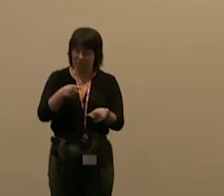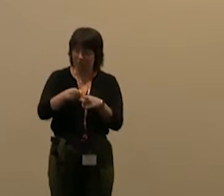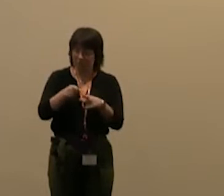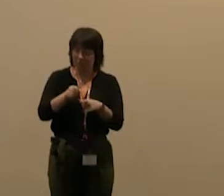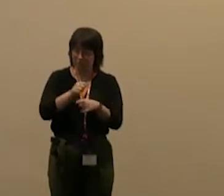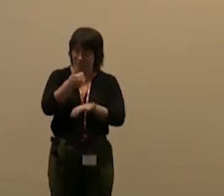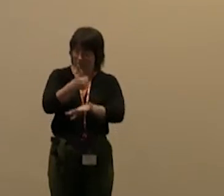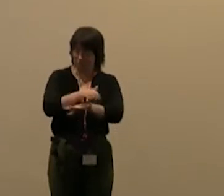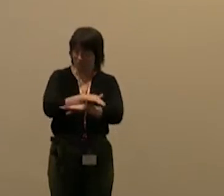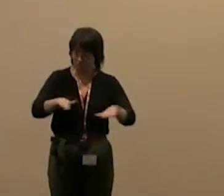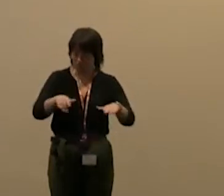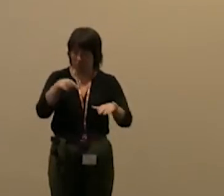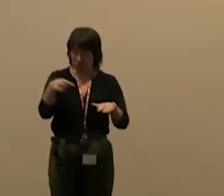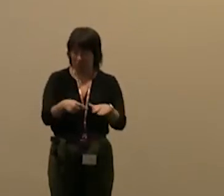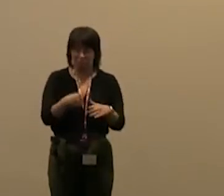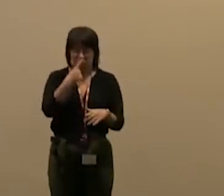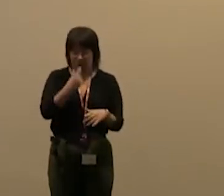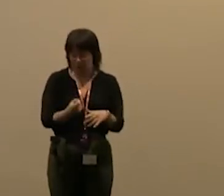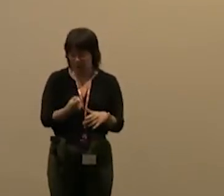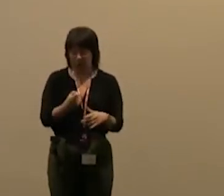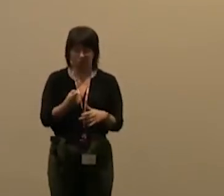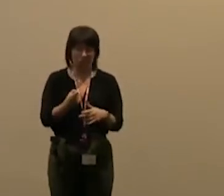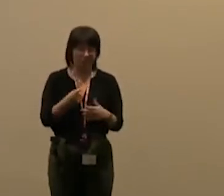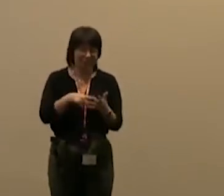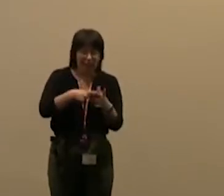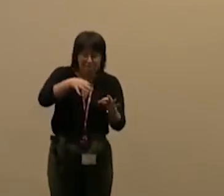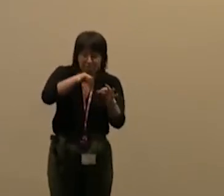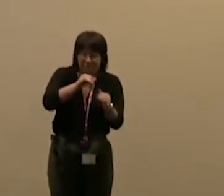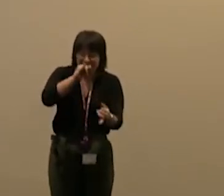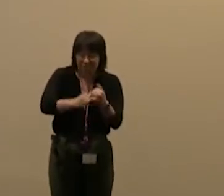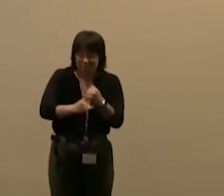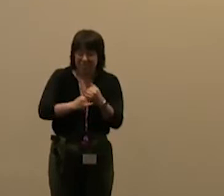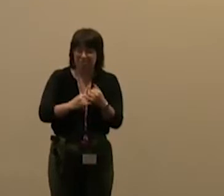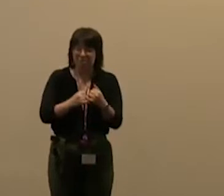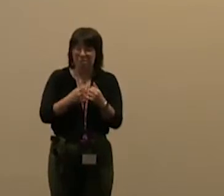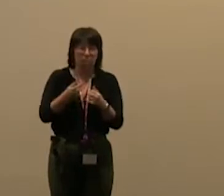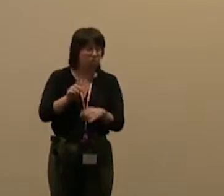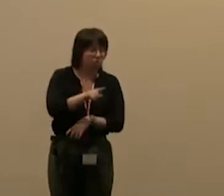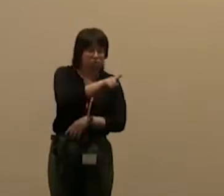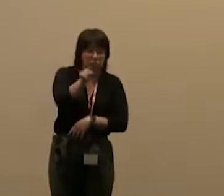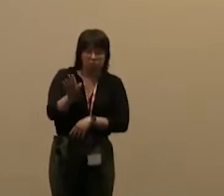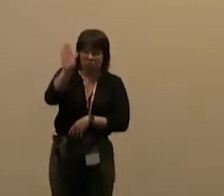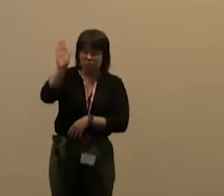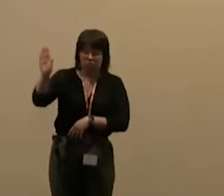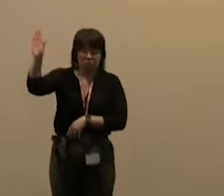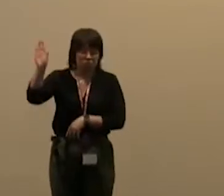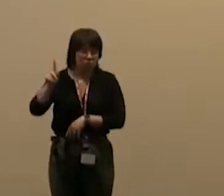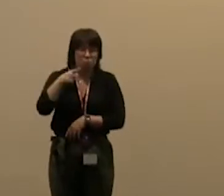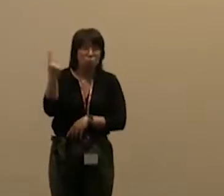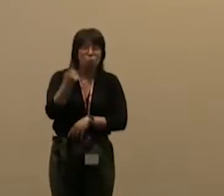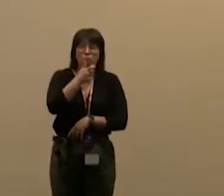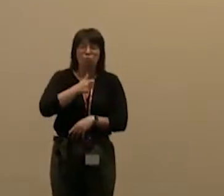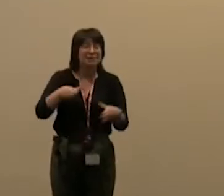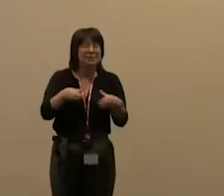platform. So everything from being able to have tabs. So for maybe a show of hands for everyone here in the audience, who is